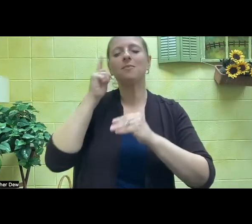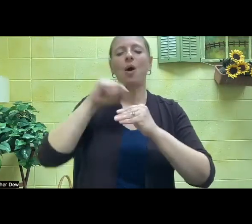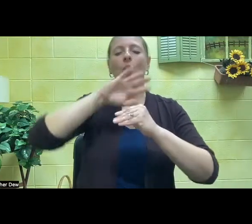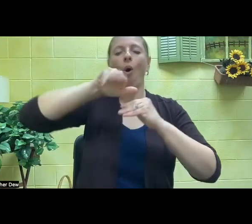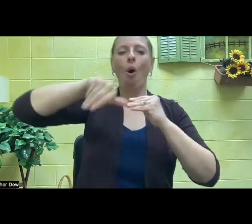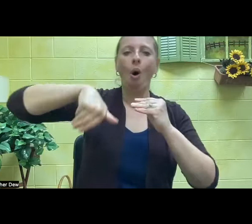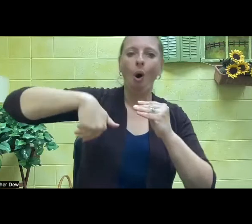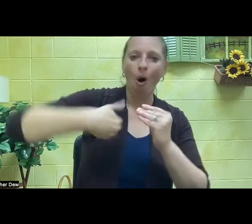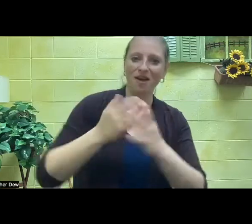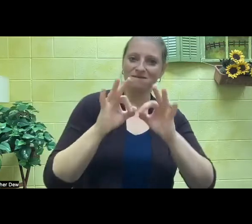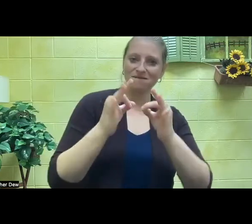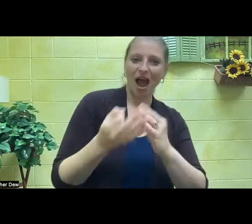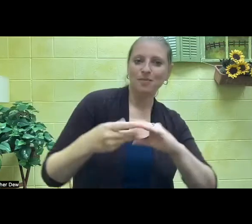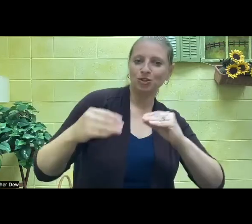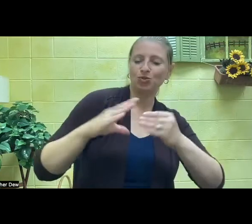bake.